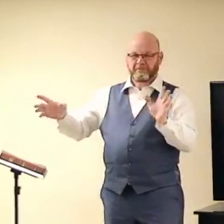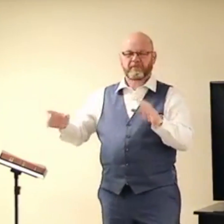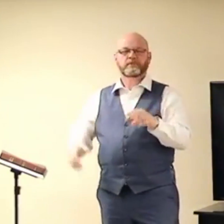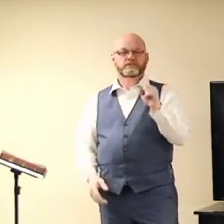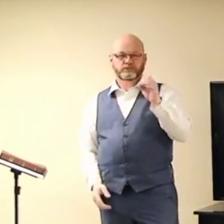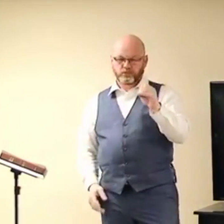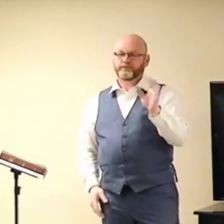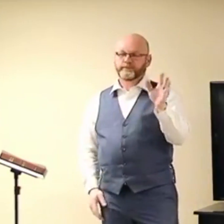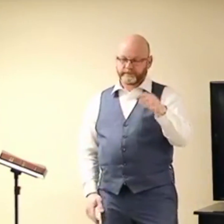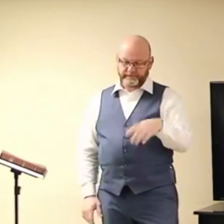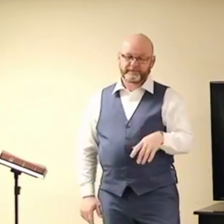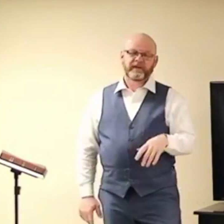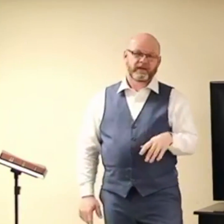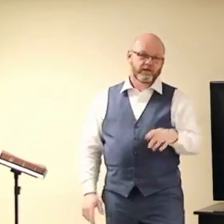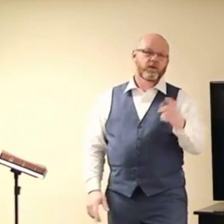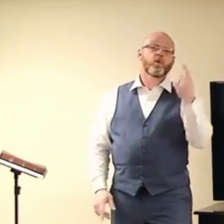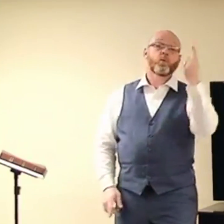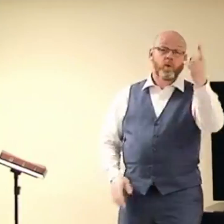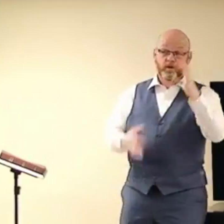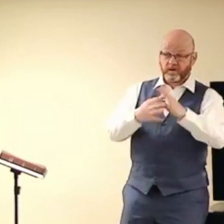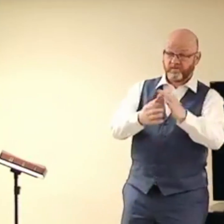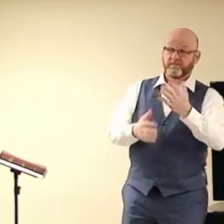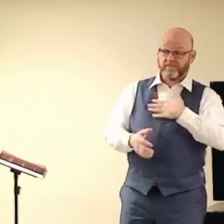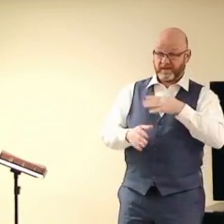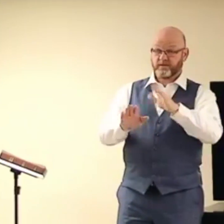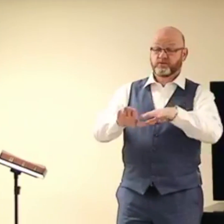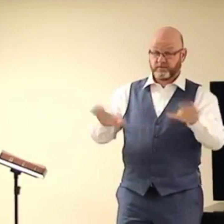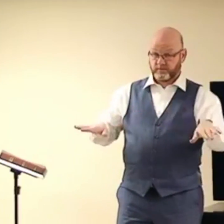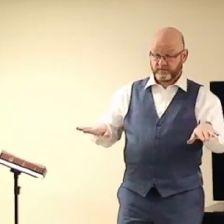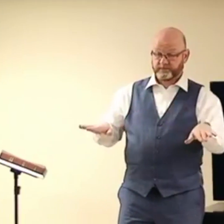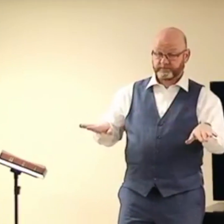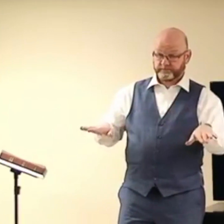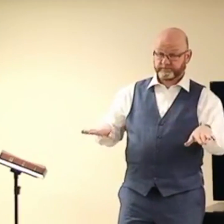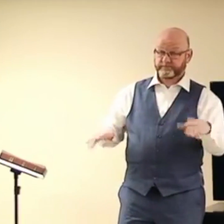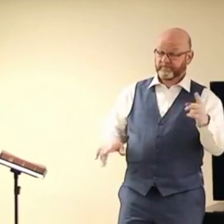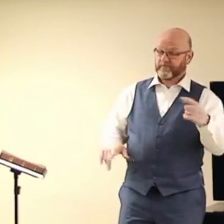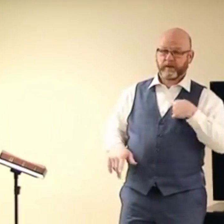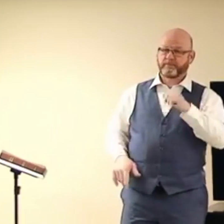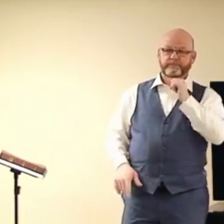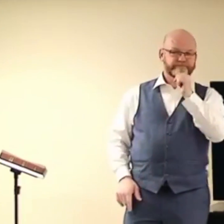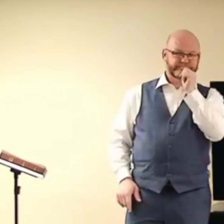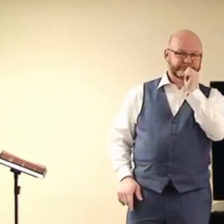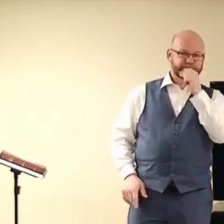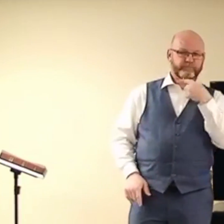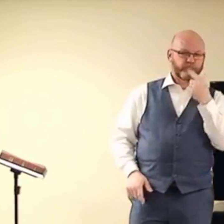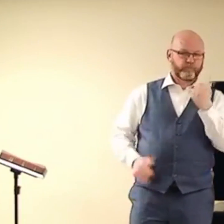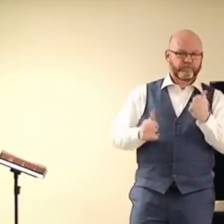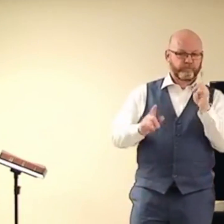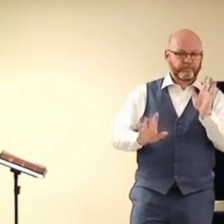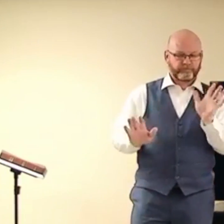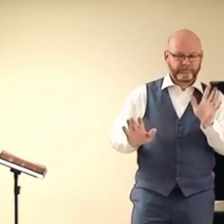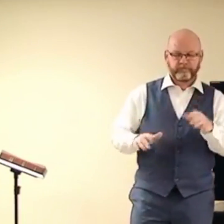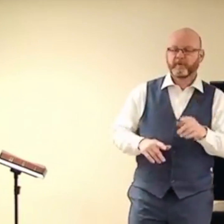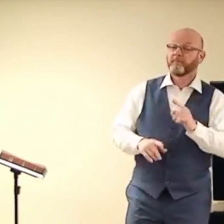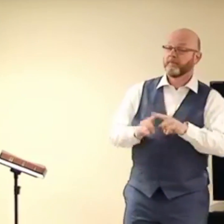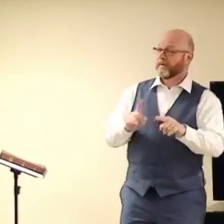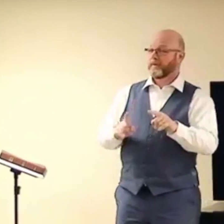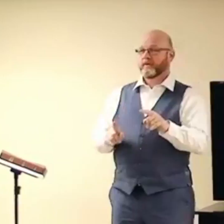Kind of a mixed group. Okay, okay. Well, one of my kids, I won't say which